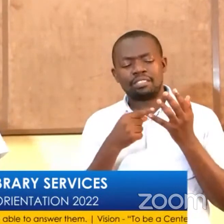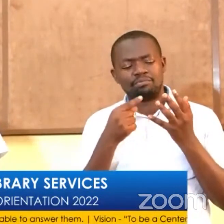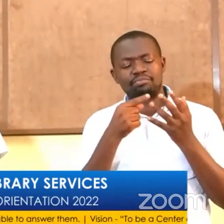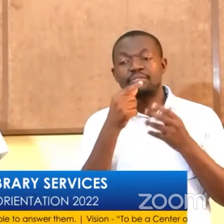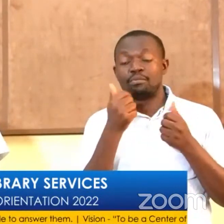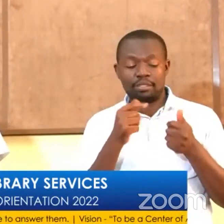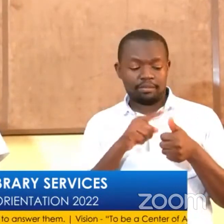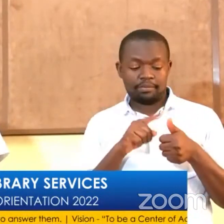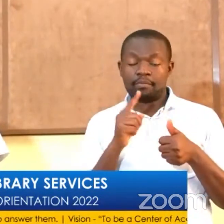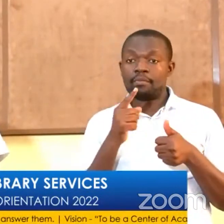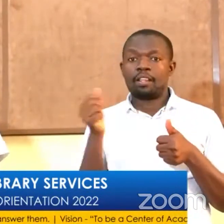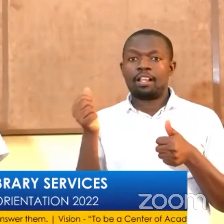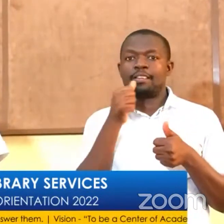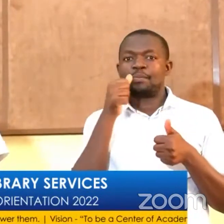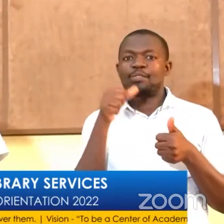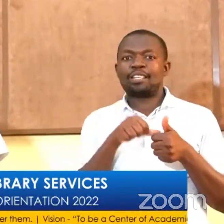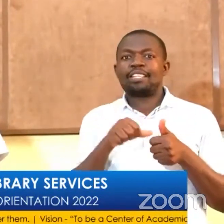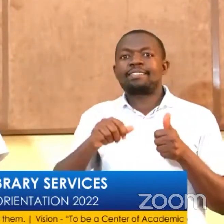Admission letter,